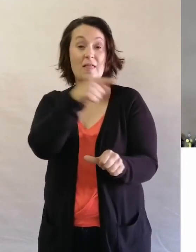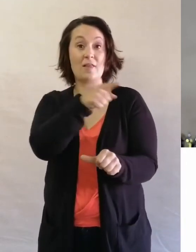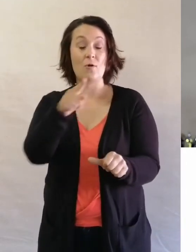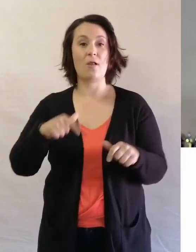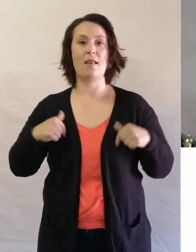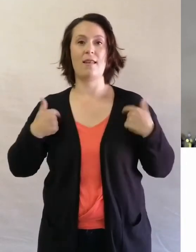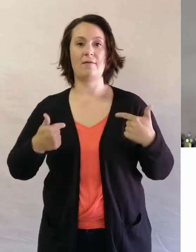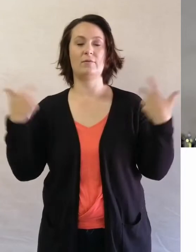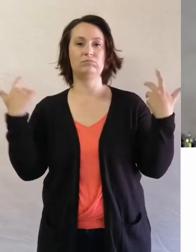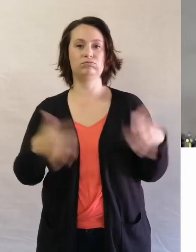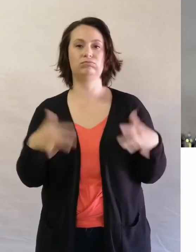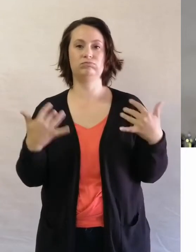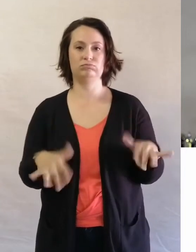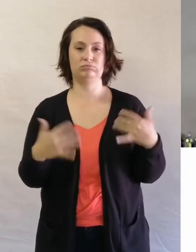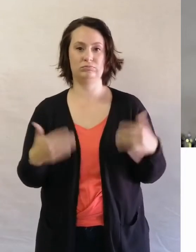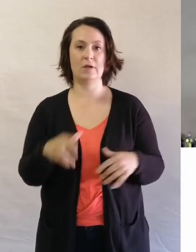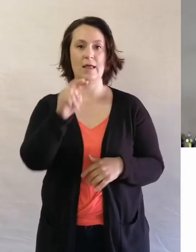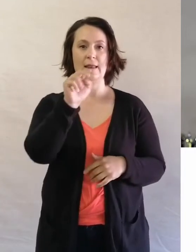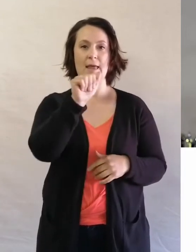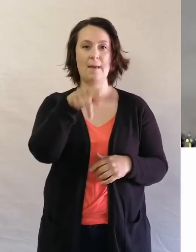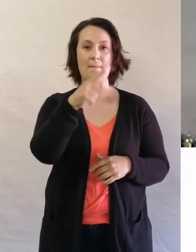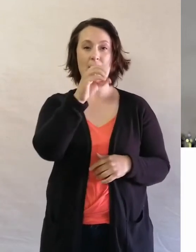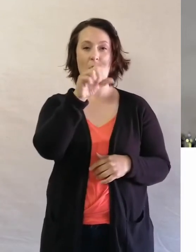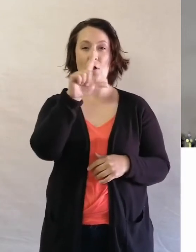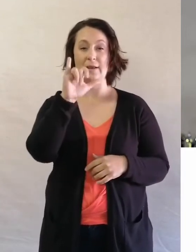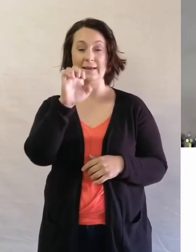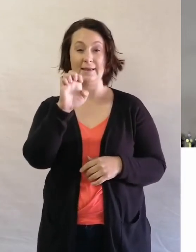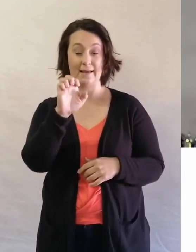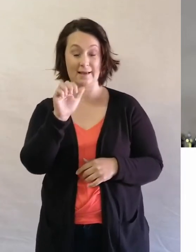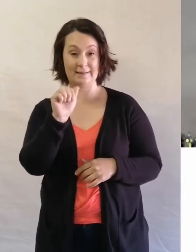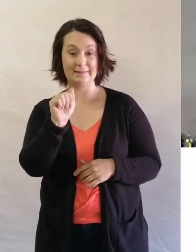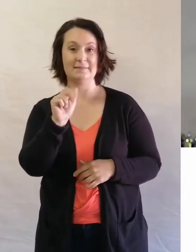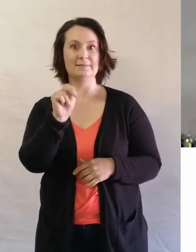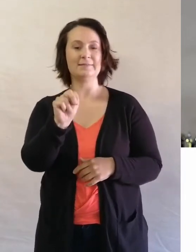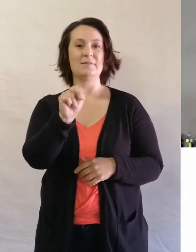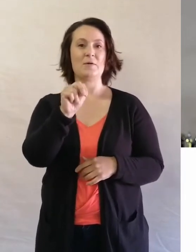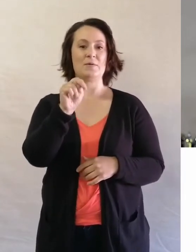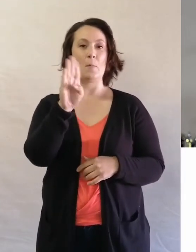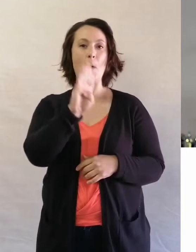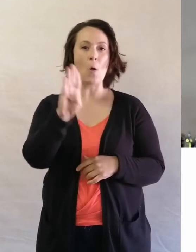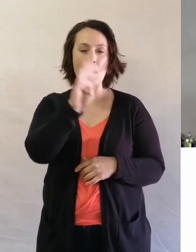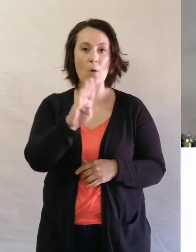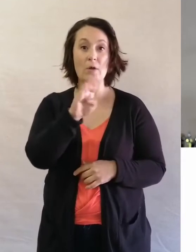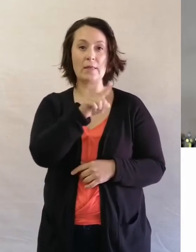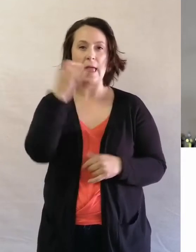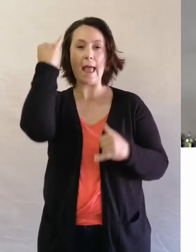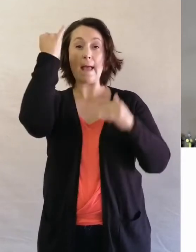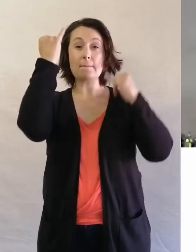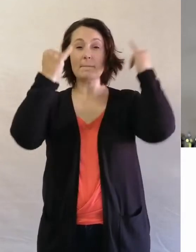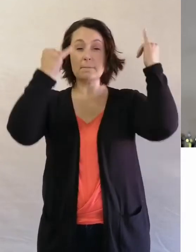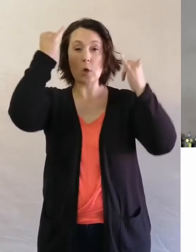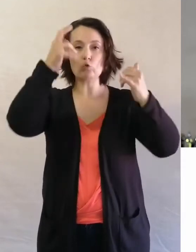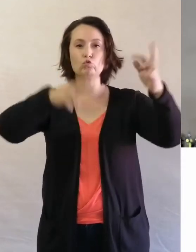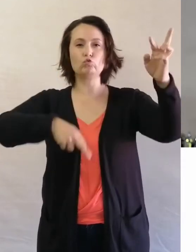lives. Napoleon Bonaparte said this. He said, imagination rules the